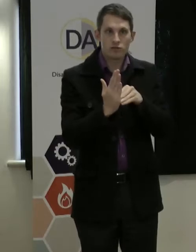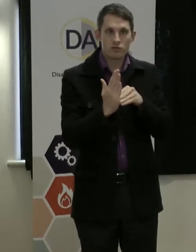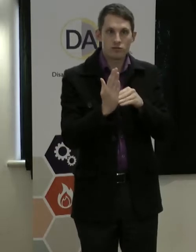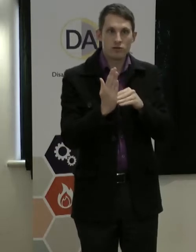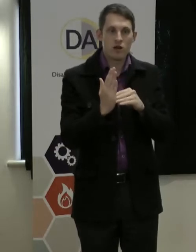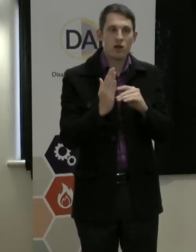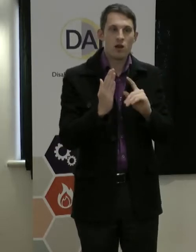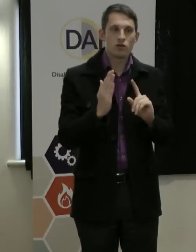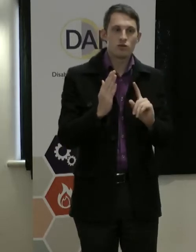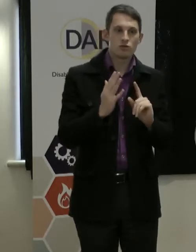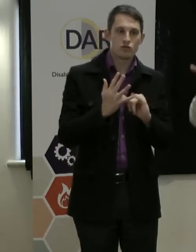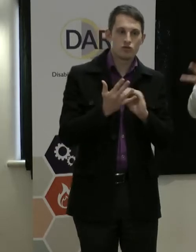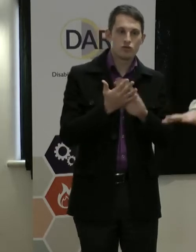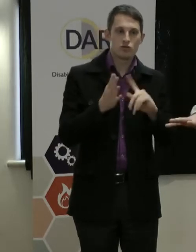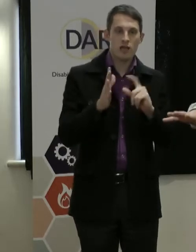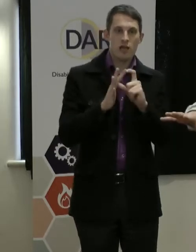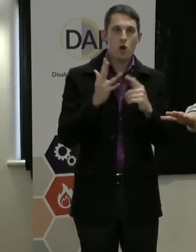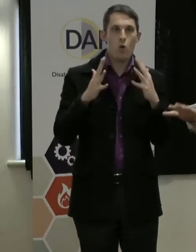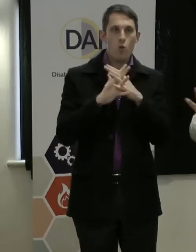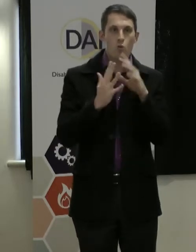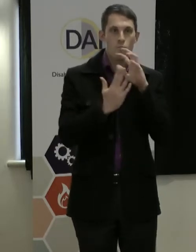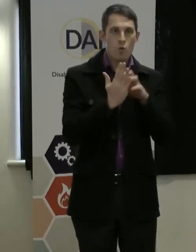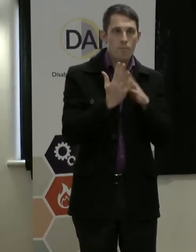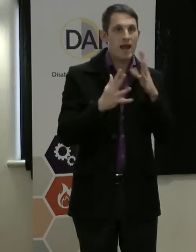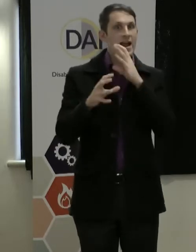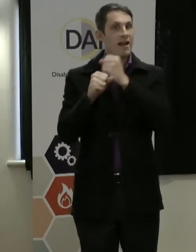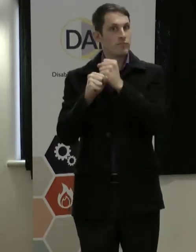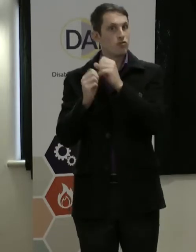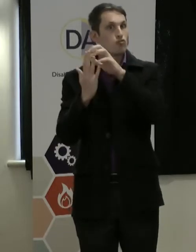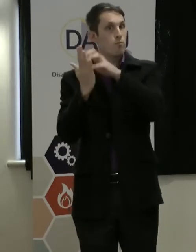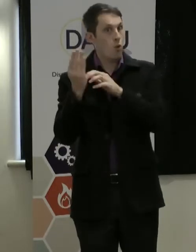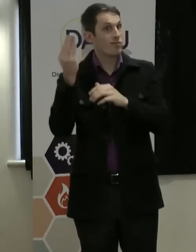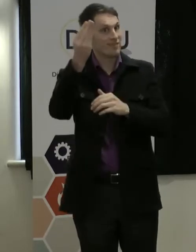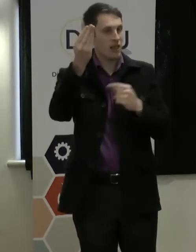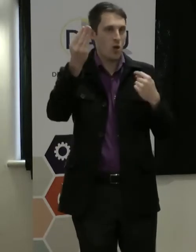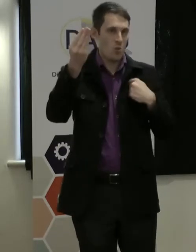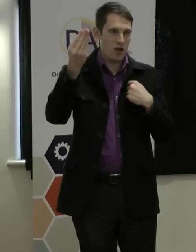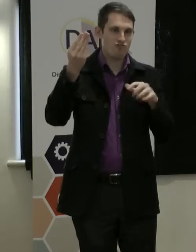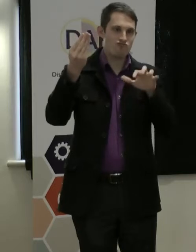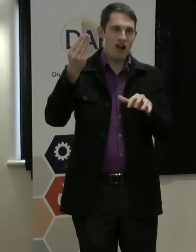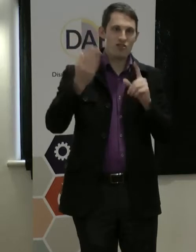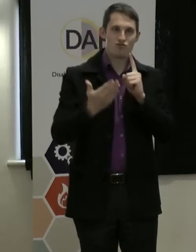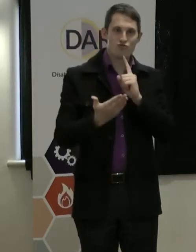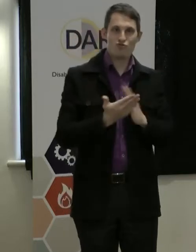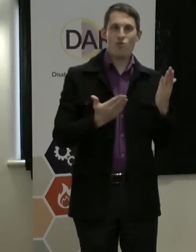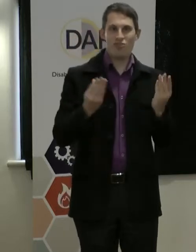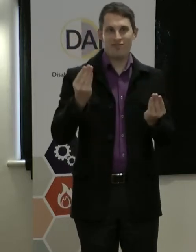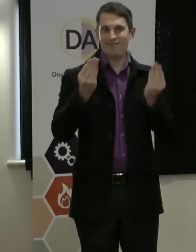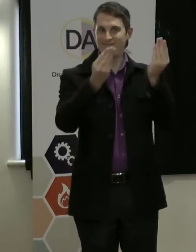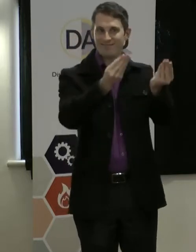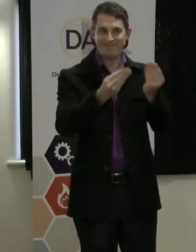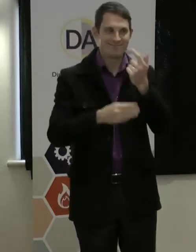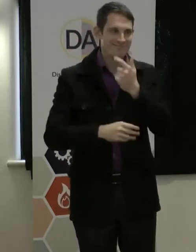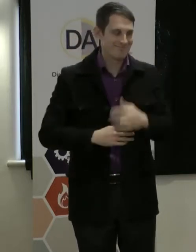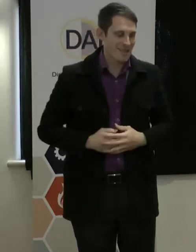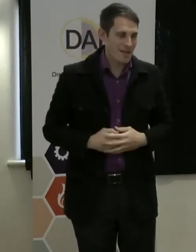has its report, and then we like to tell the truth. And so this year, a number of